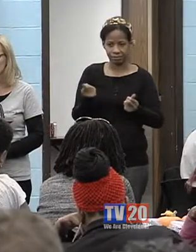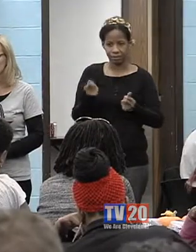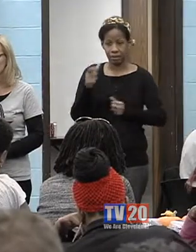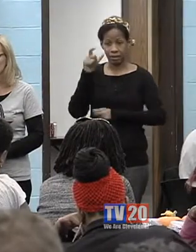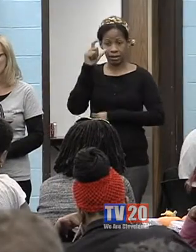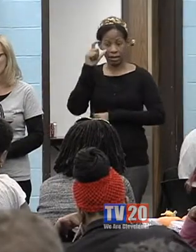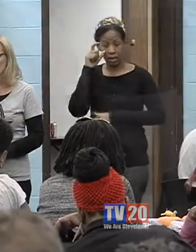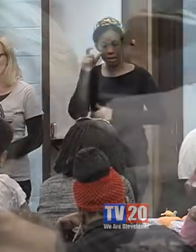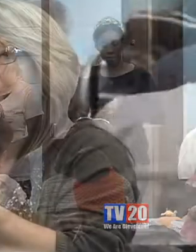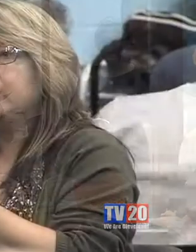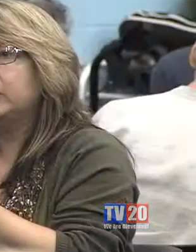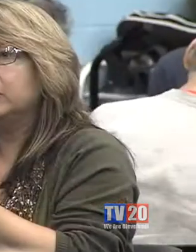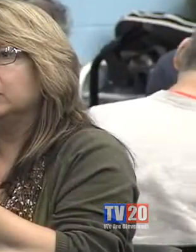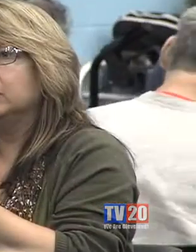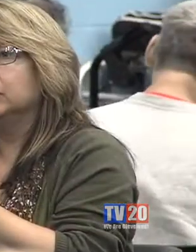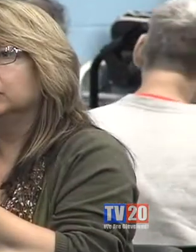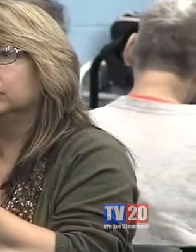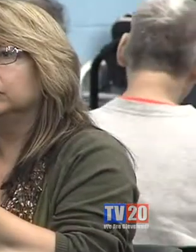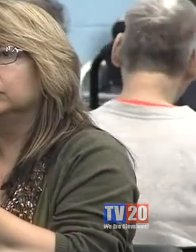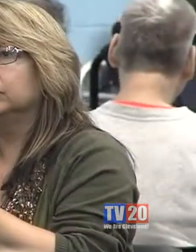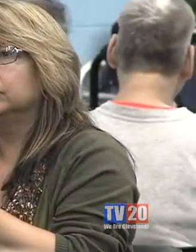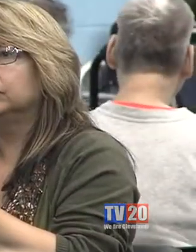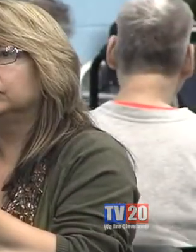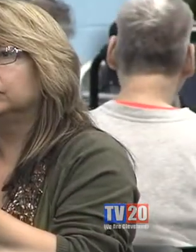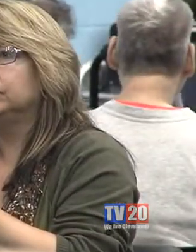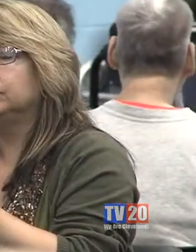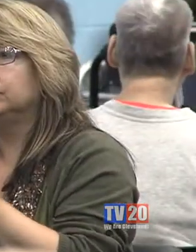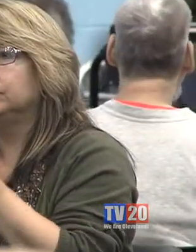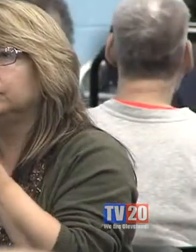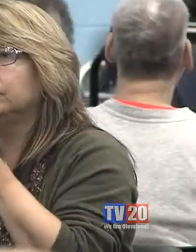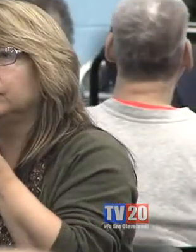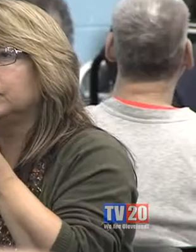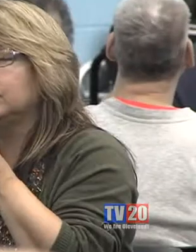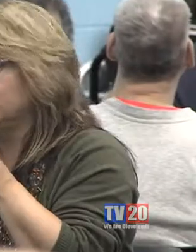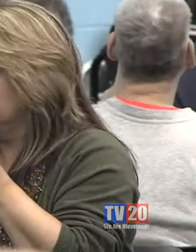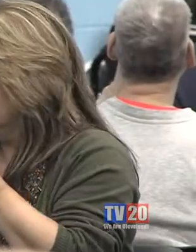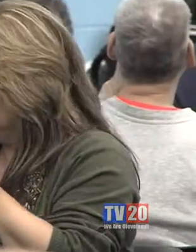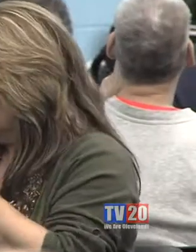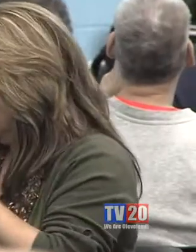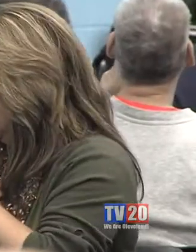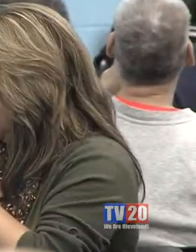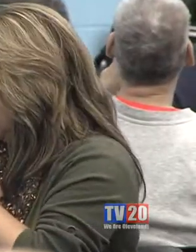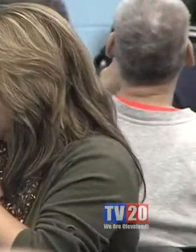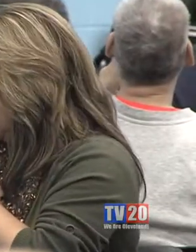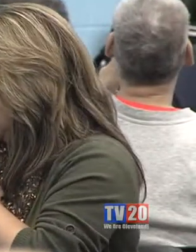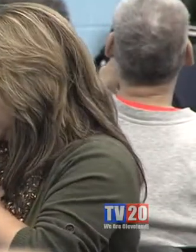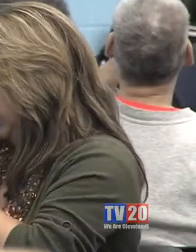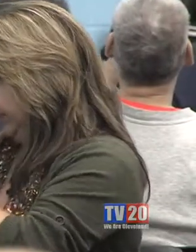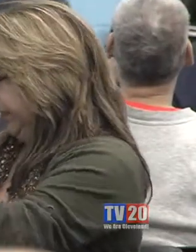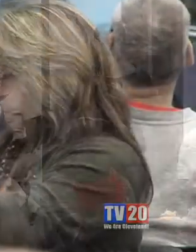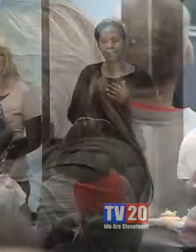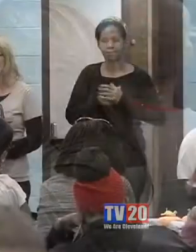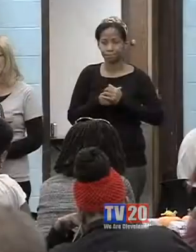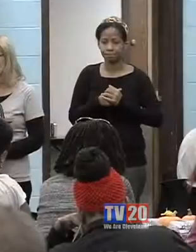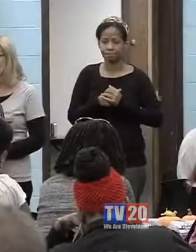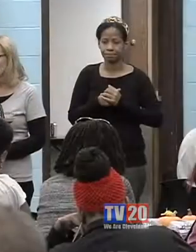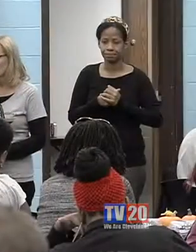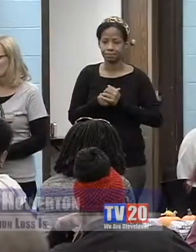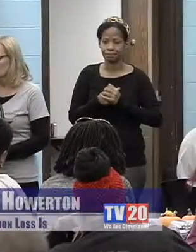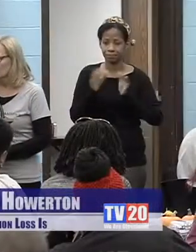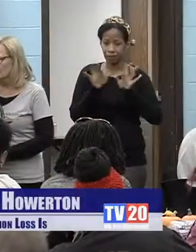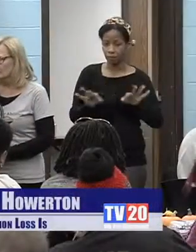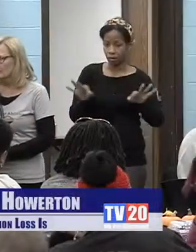glasses or apps or things on your things you eat or on your screen filters. So